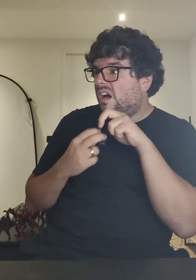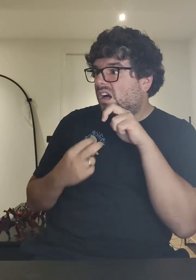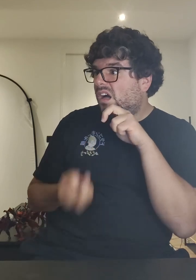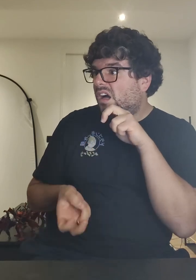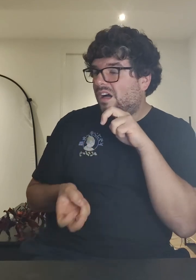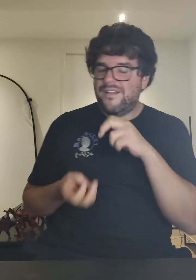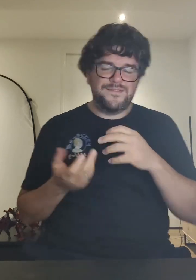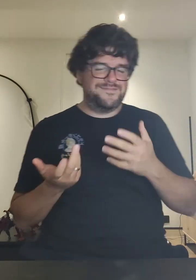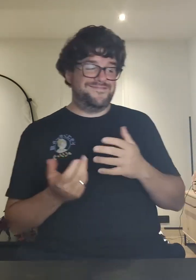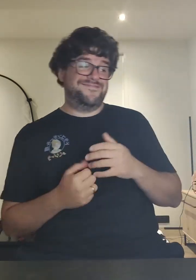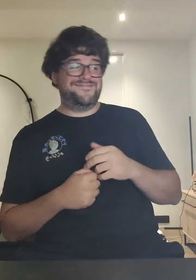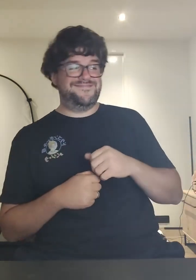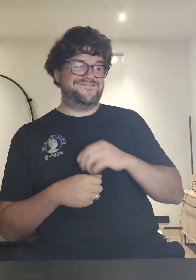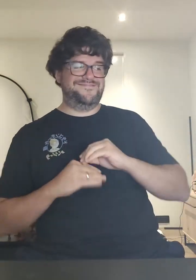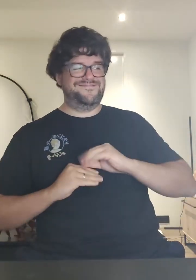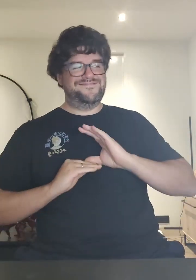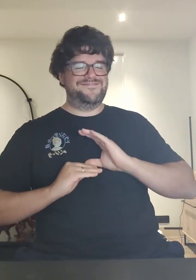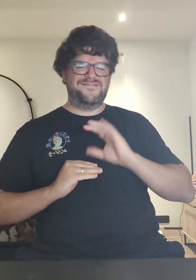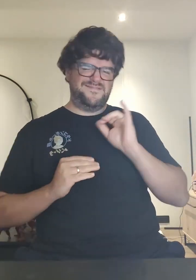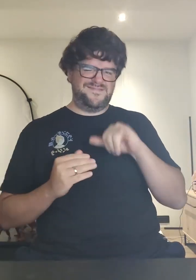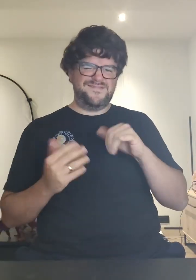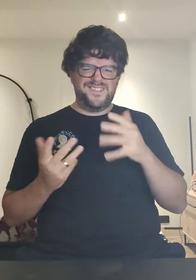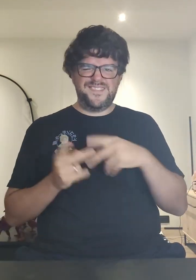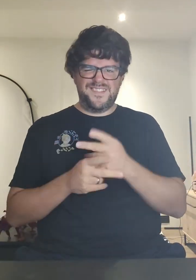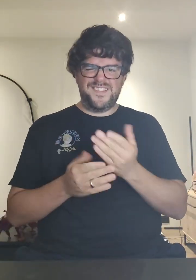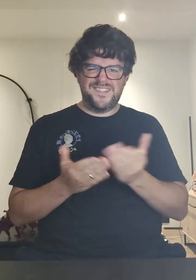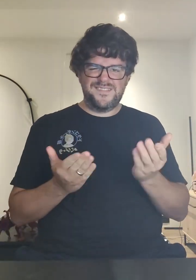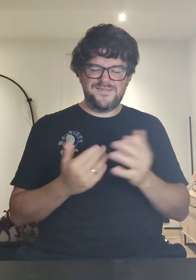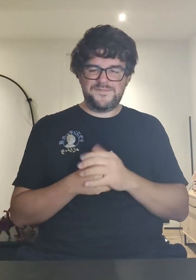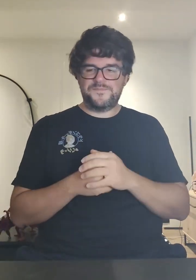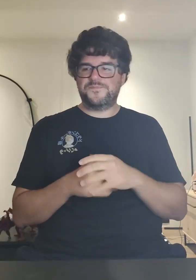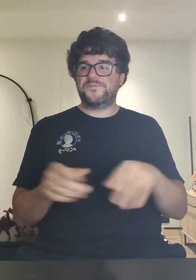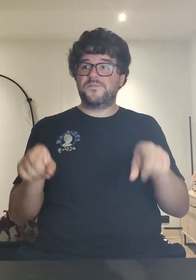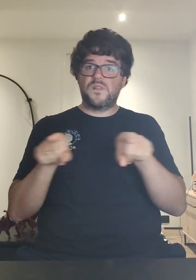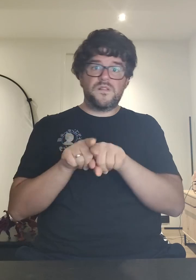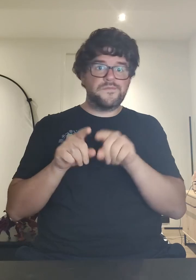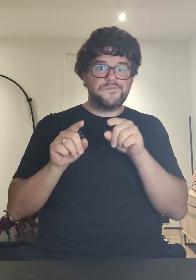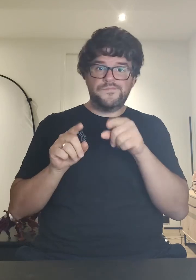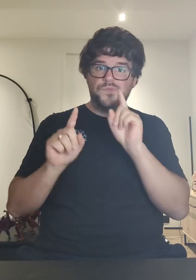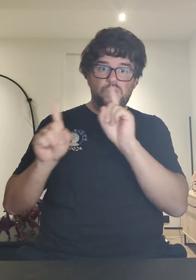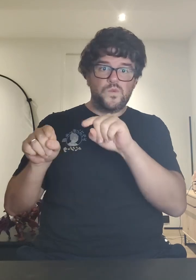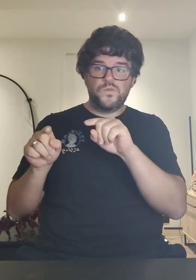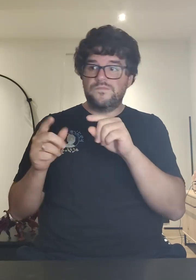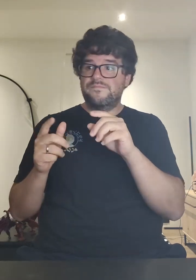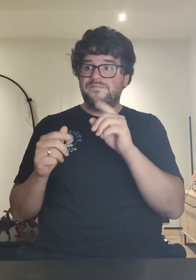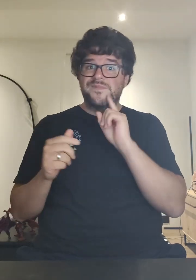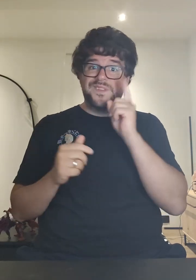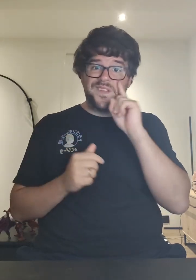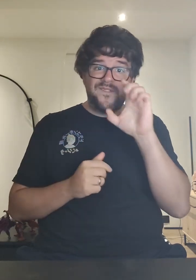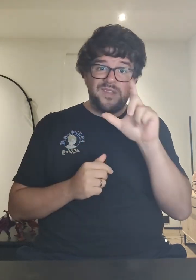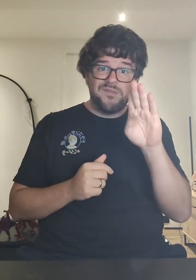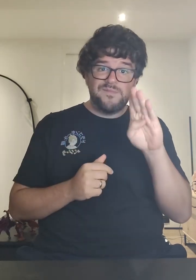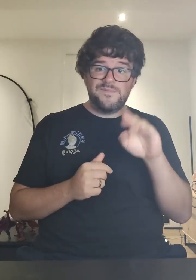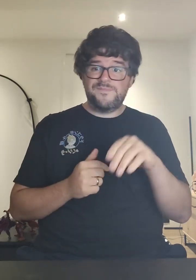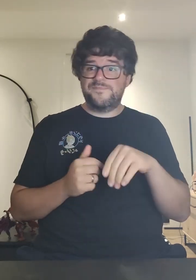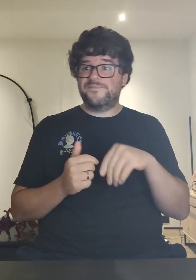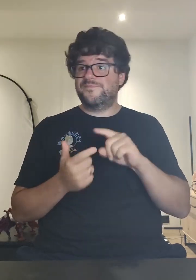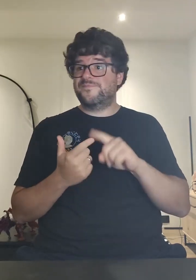and absolutely make their jaws drop on the floor. You could have that sort of thing. You could go to deaf